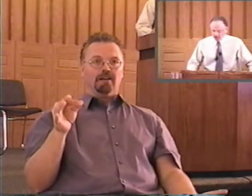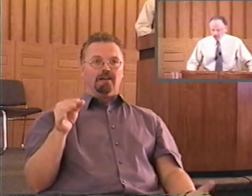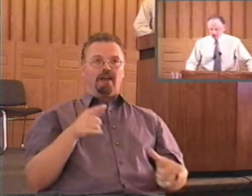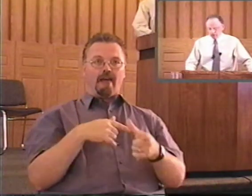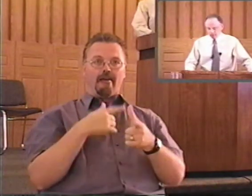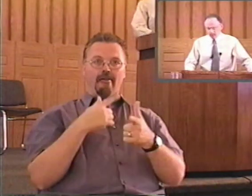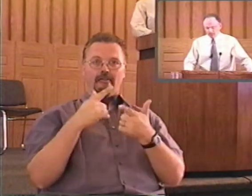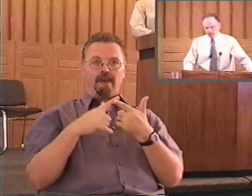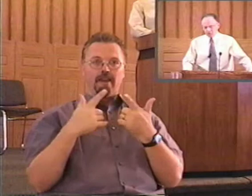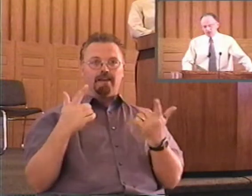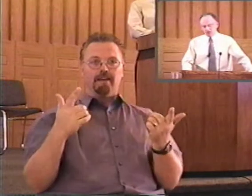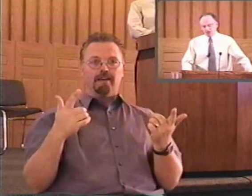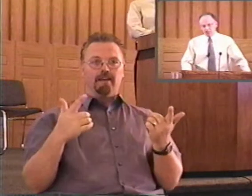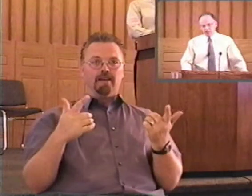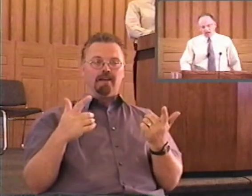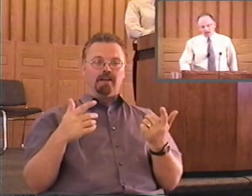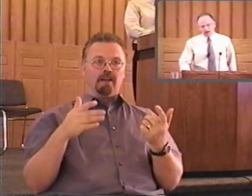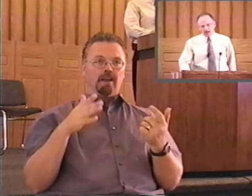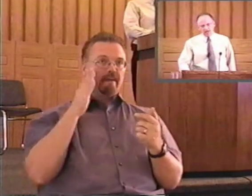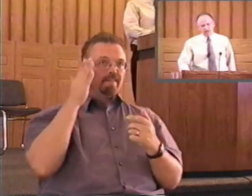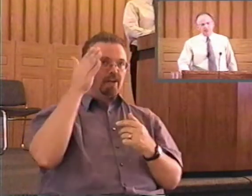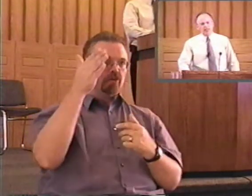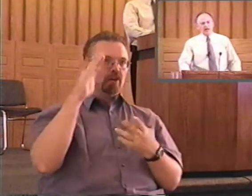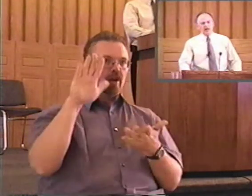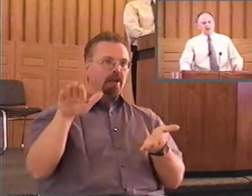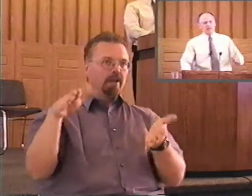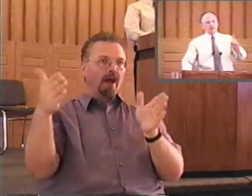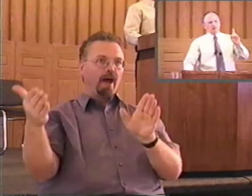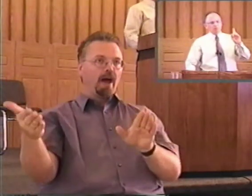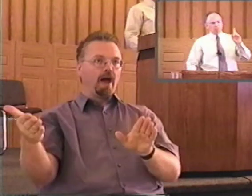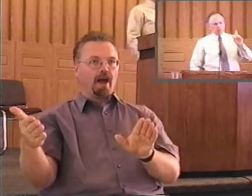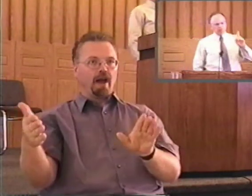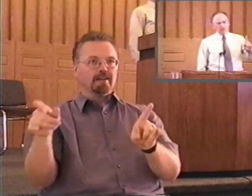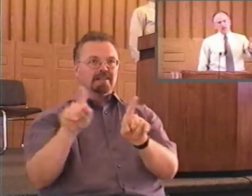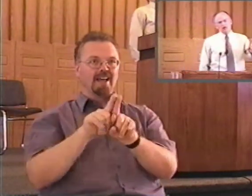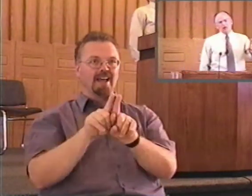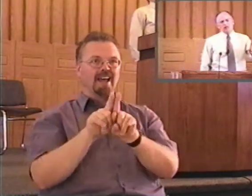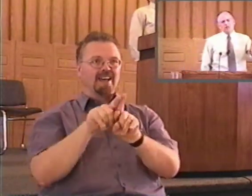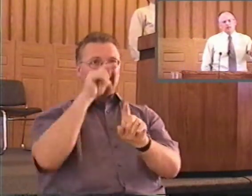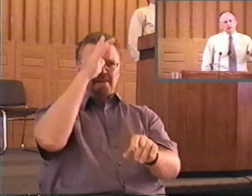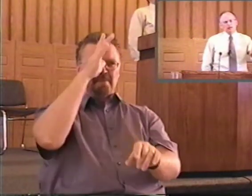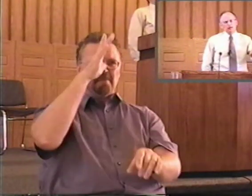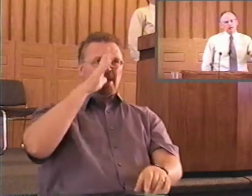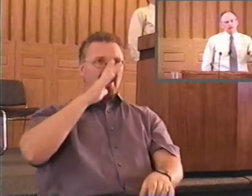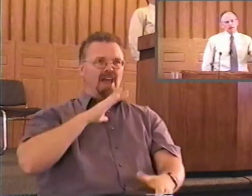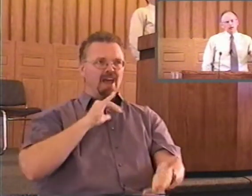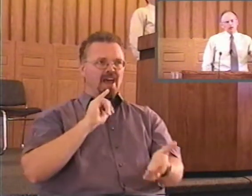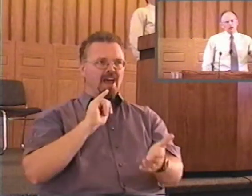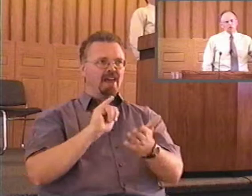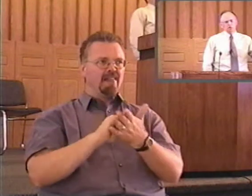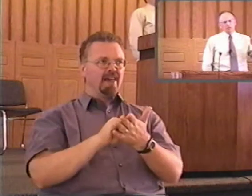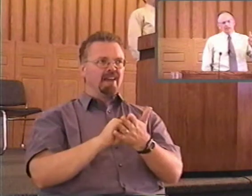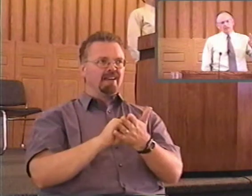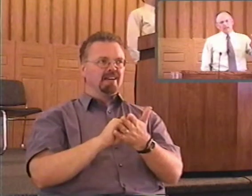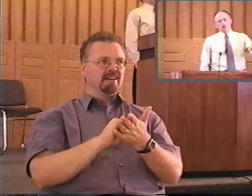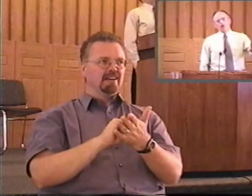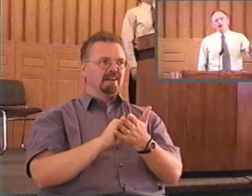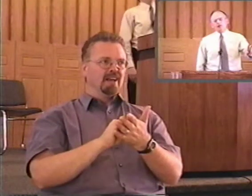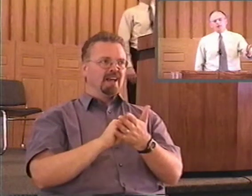and then eventually dies as the man